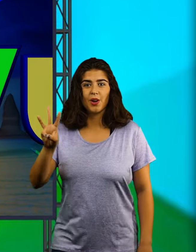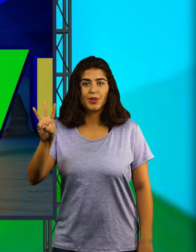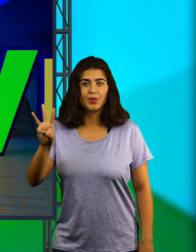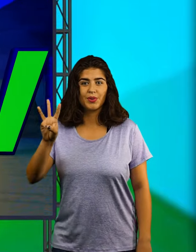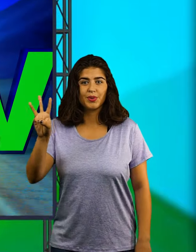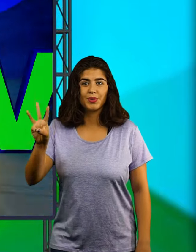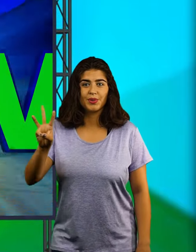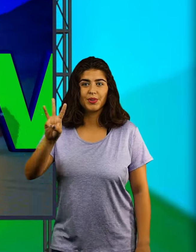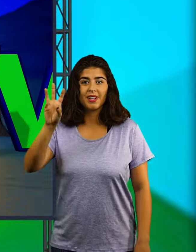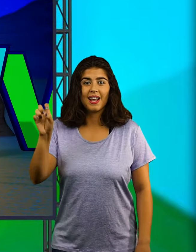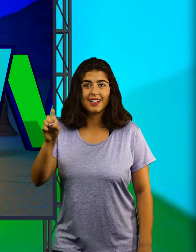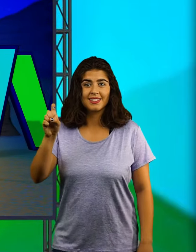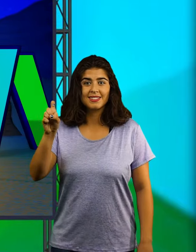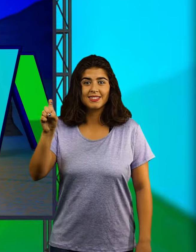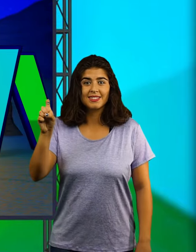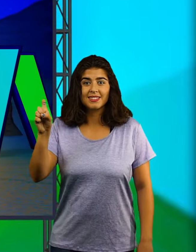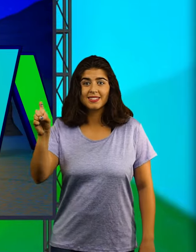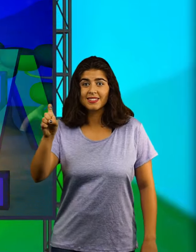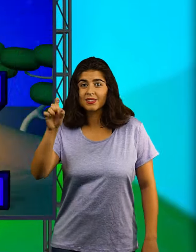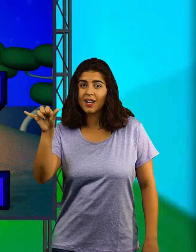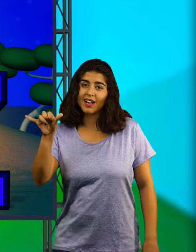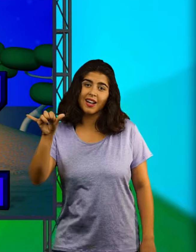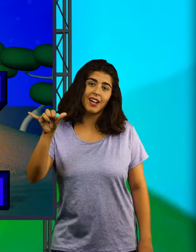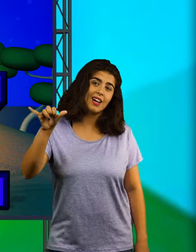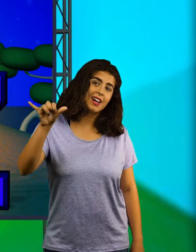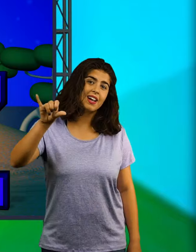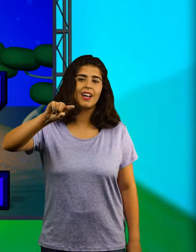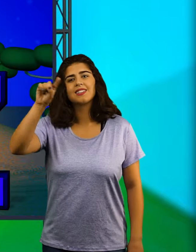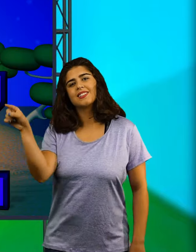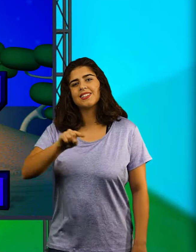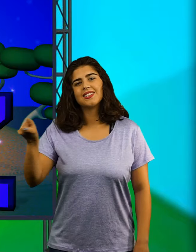W, X, Y, Z.